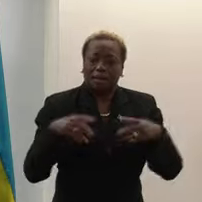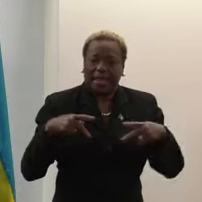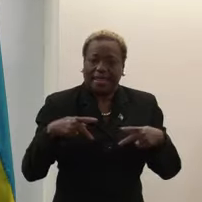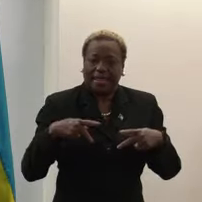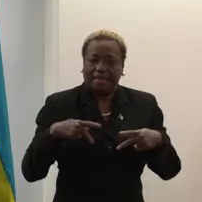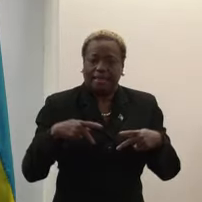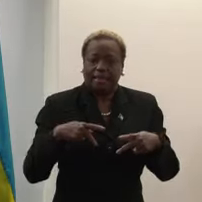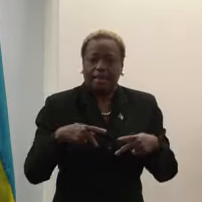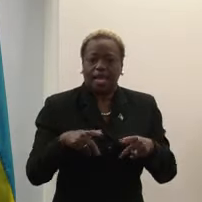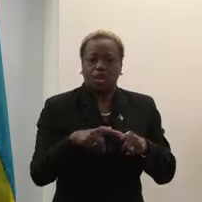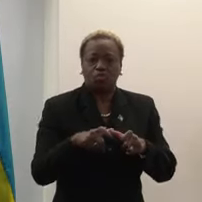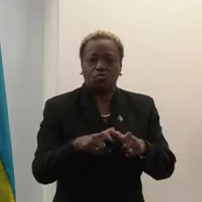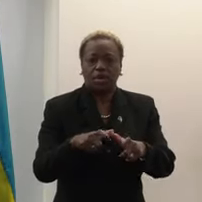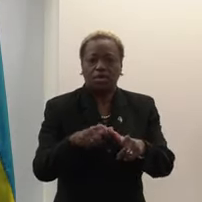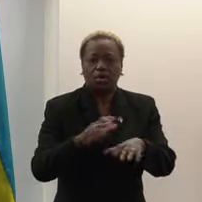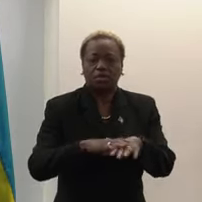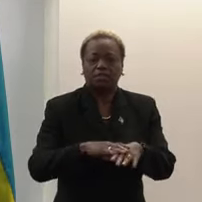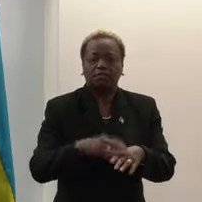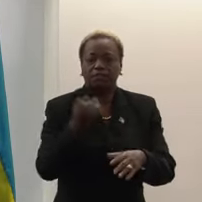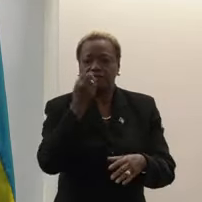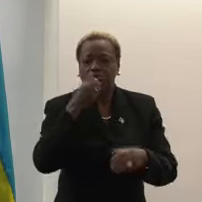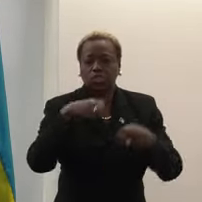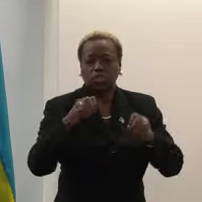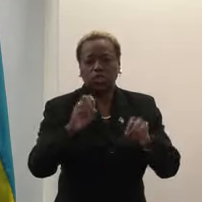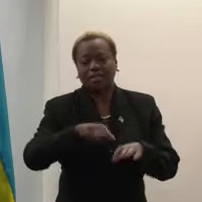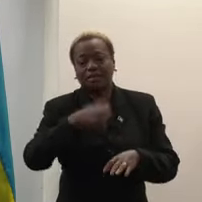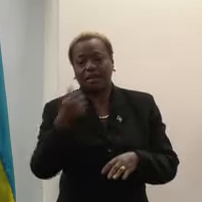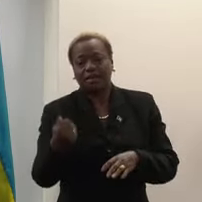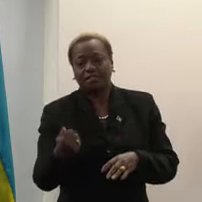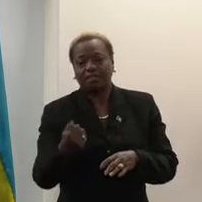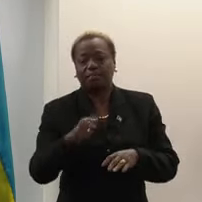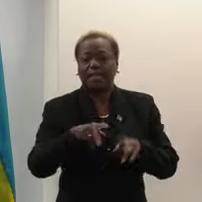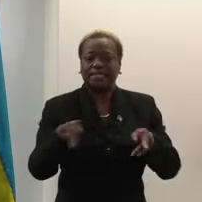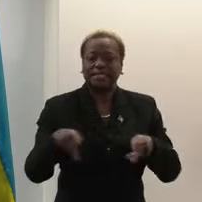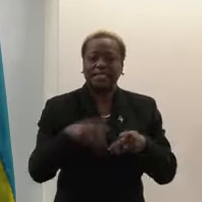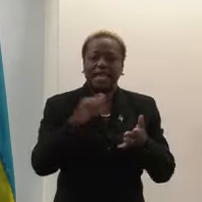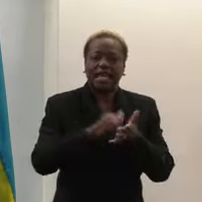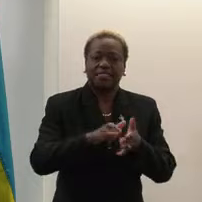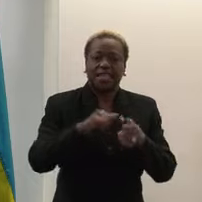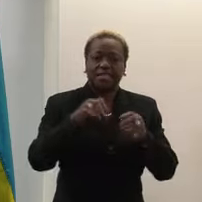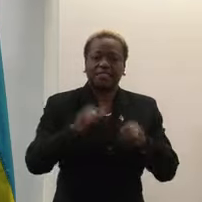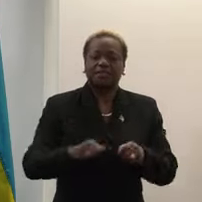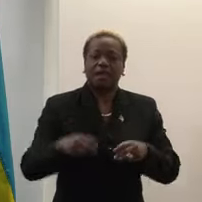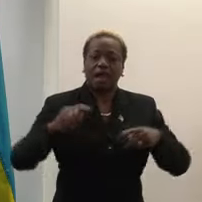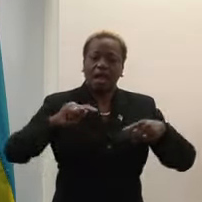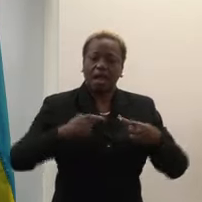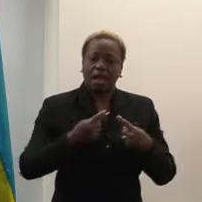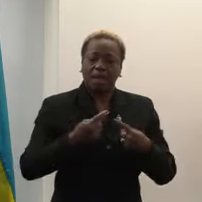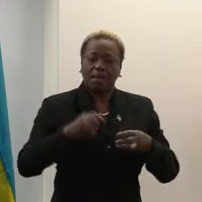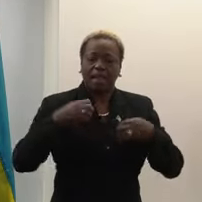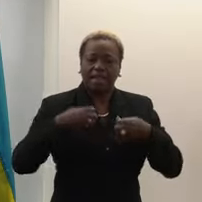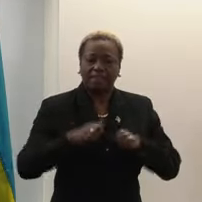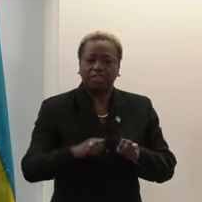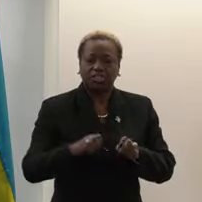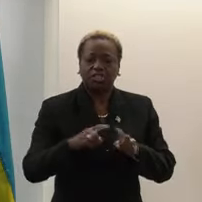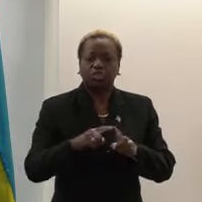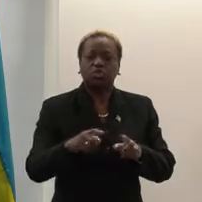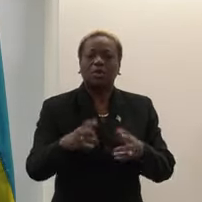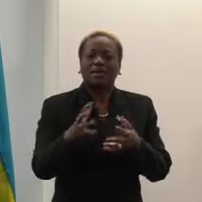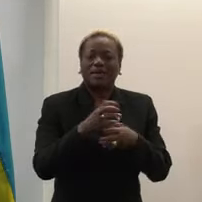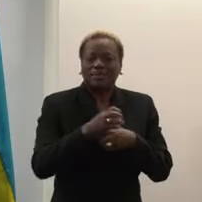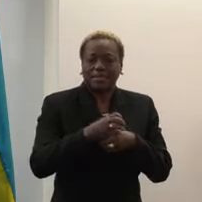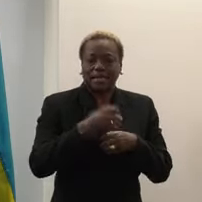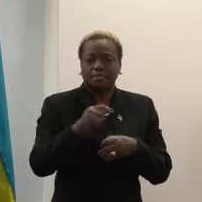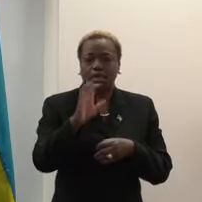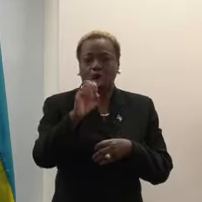a run on grocery stores and other establishments that could harm our efforts to contain the